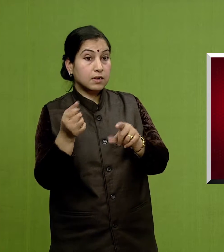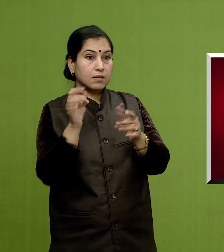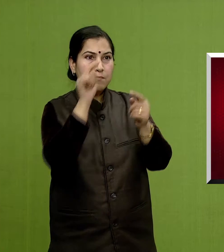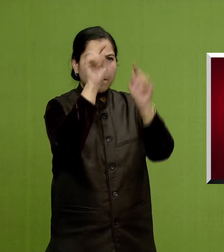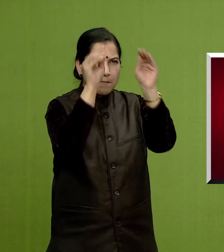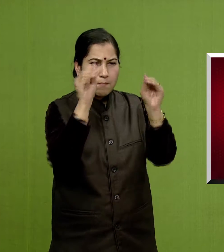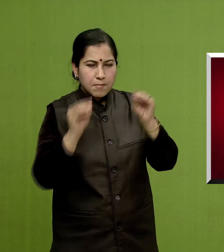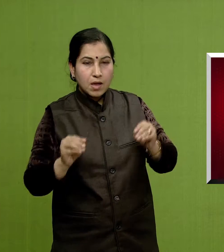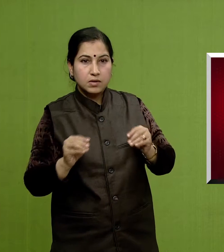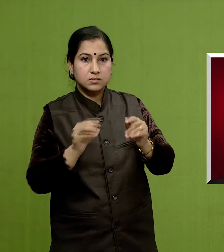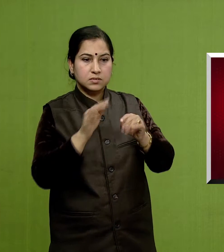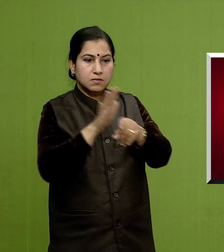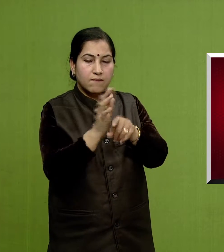growth will be slow.